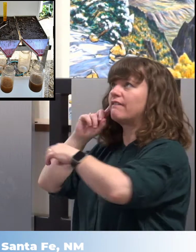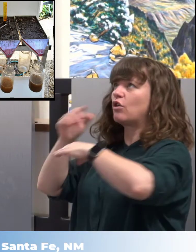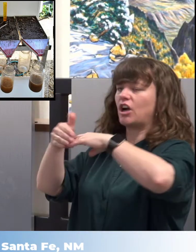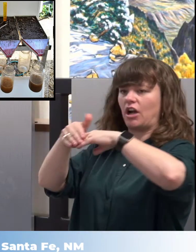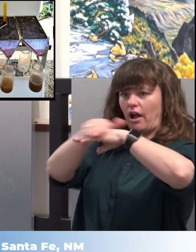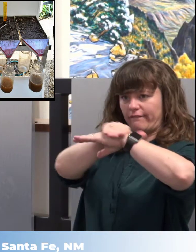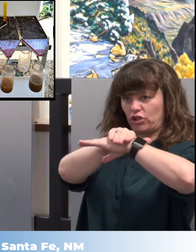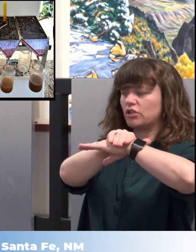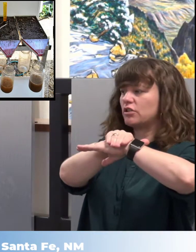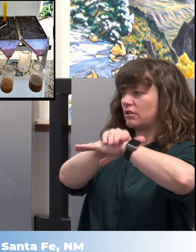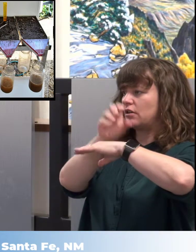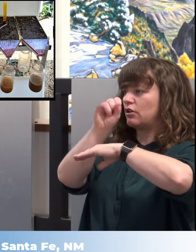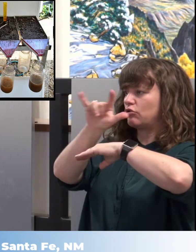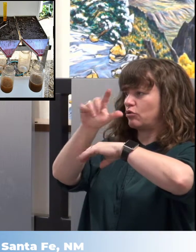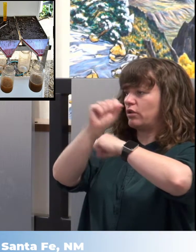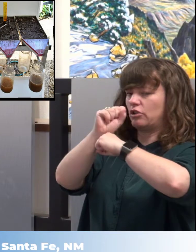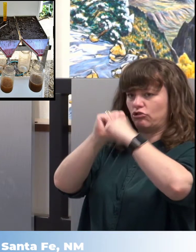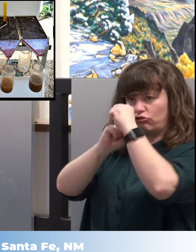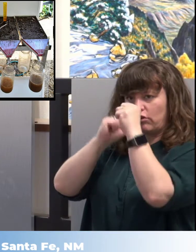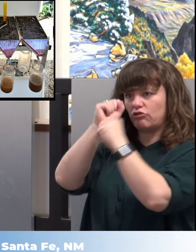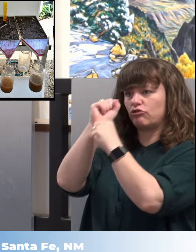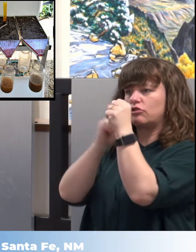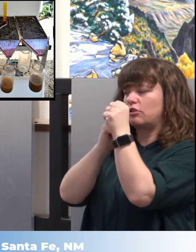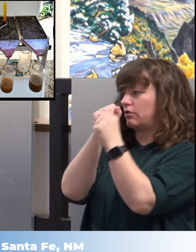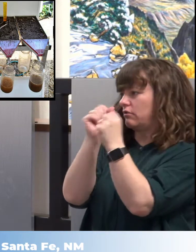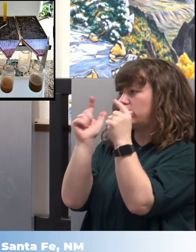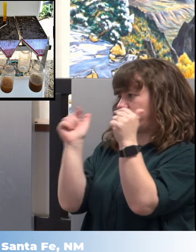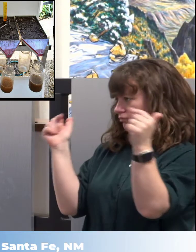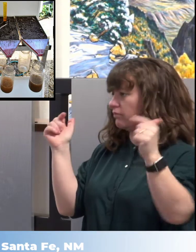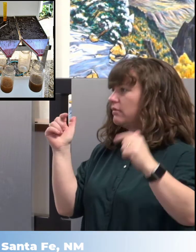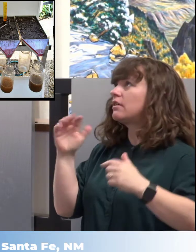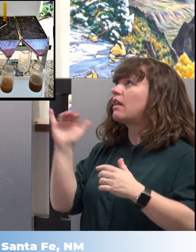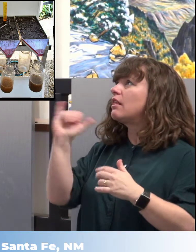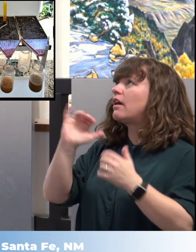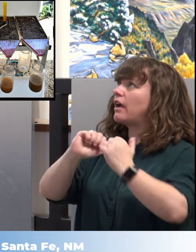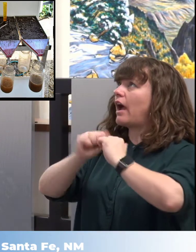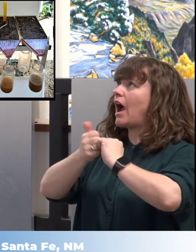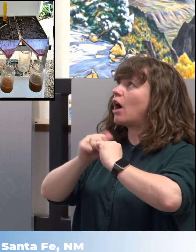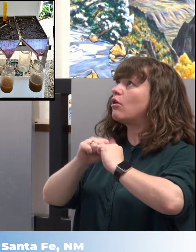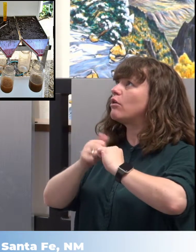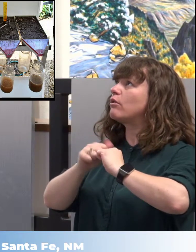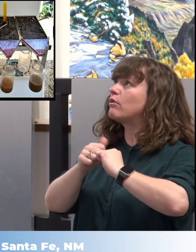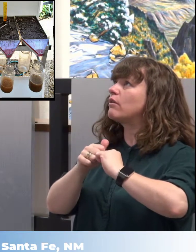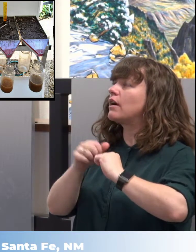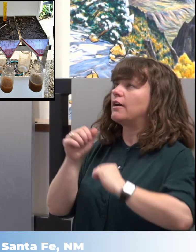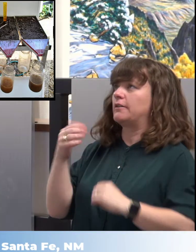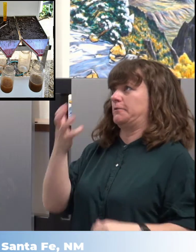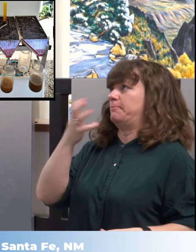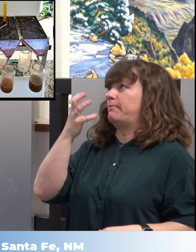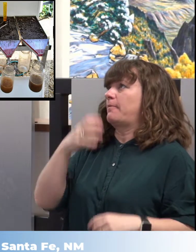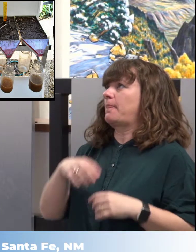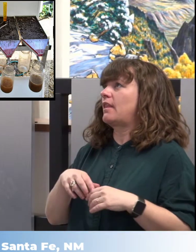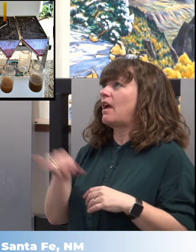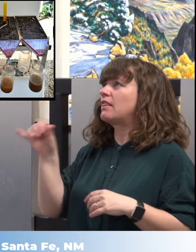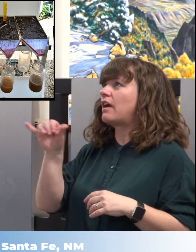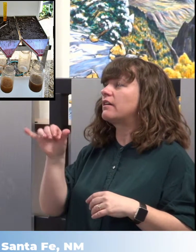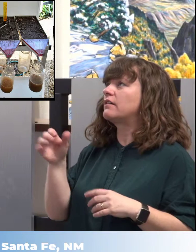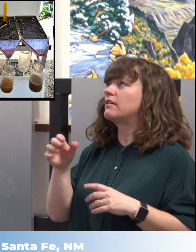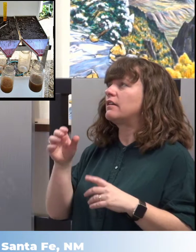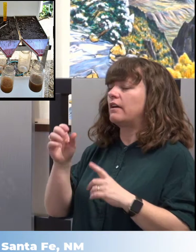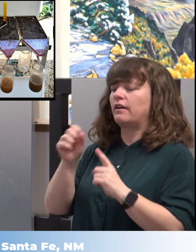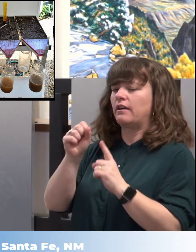soil structure, all those sorts of things. Like how it's such, like the effective